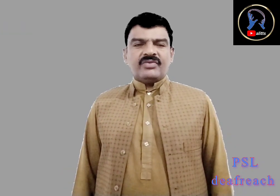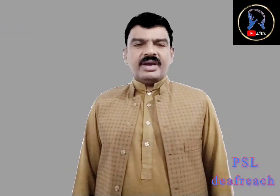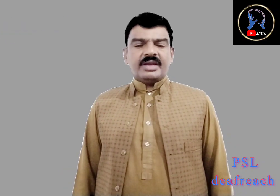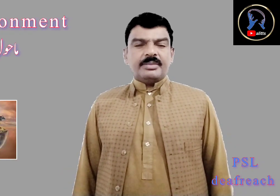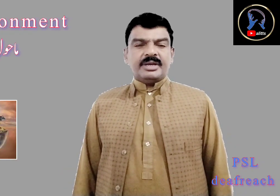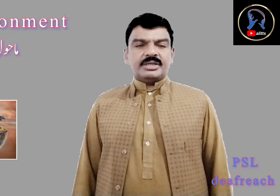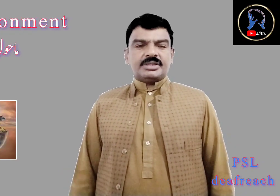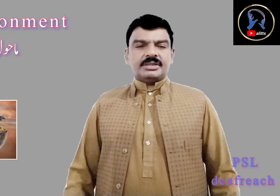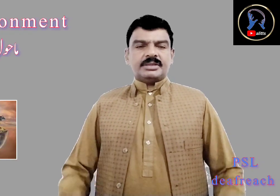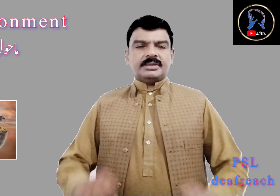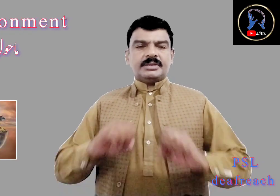environment